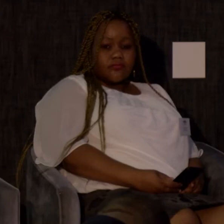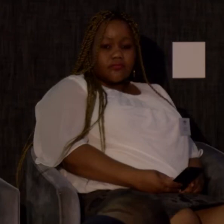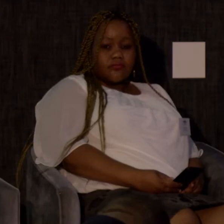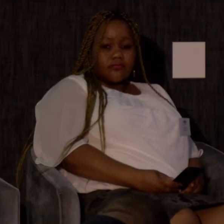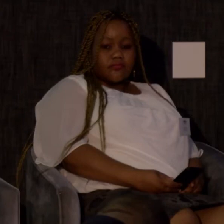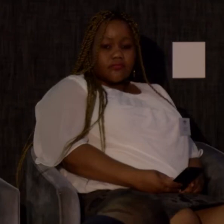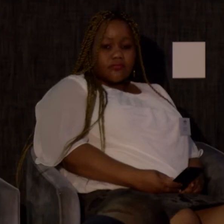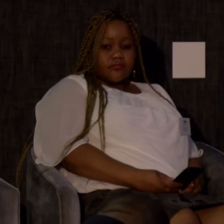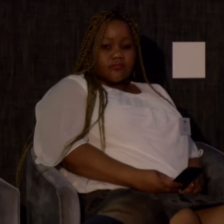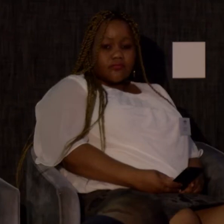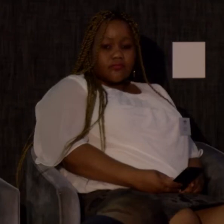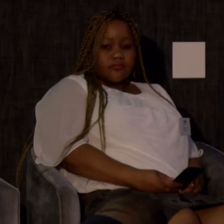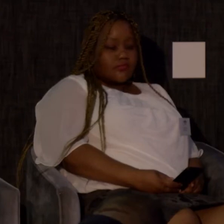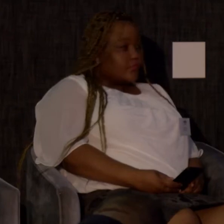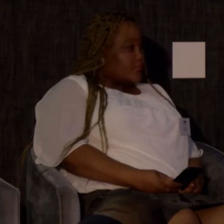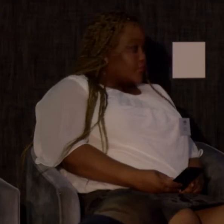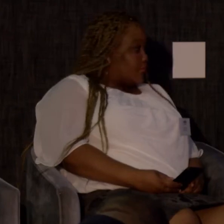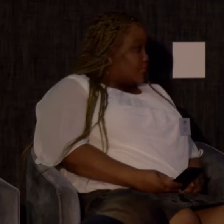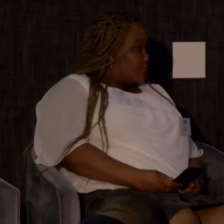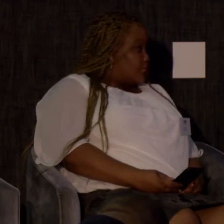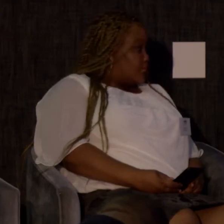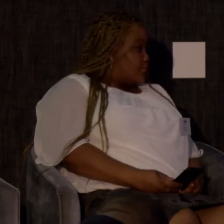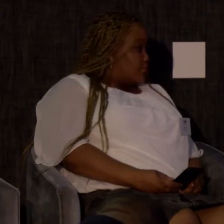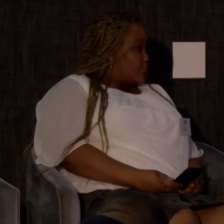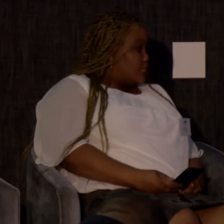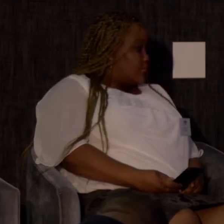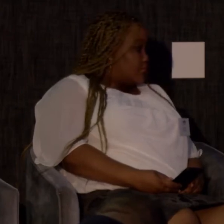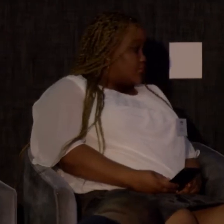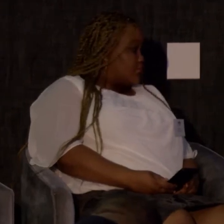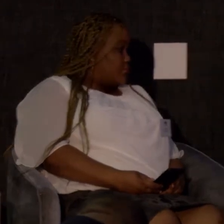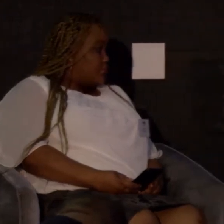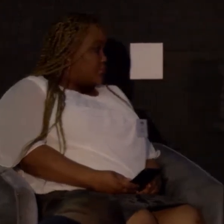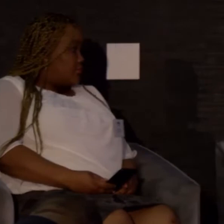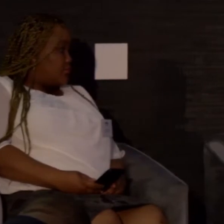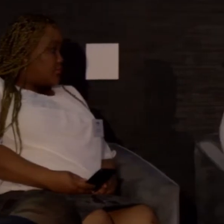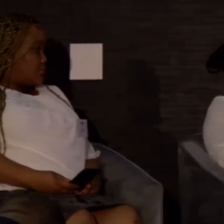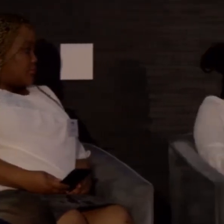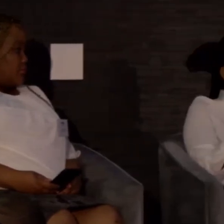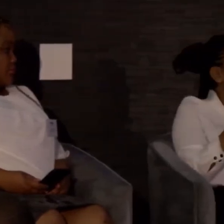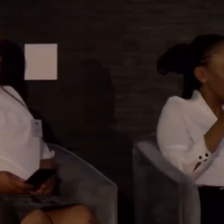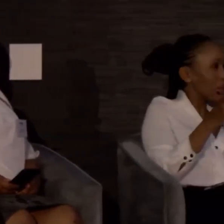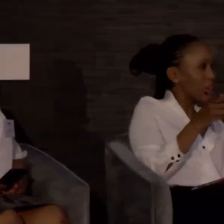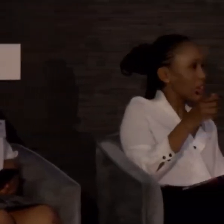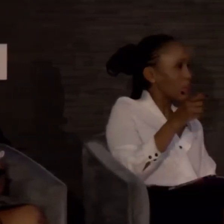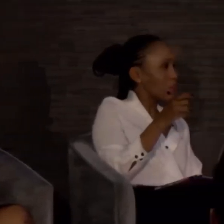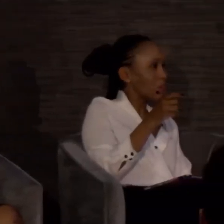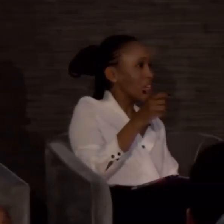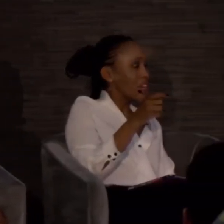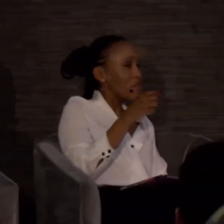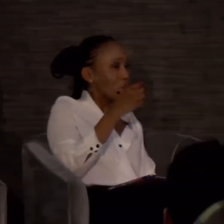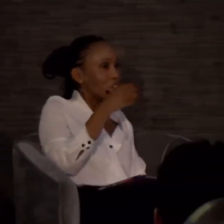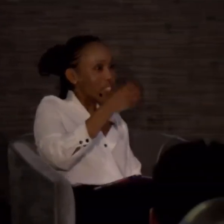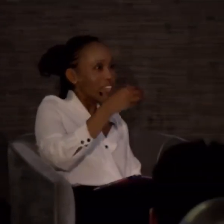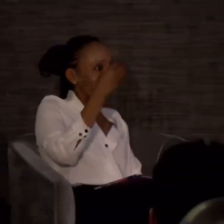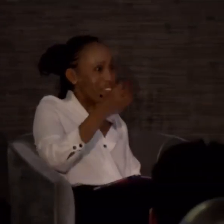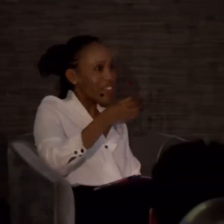state. And just to add to that 2030 target is really a target on paper, right? Because if